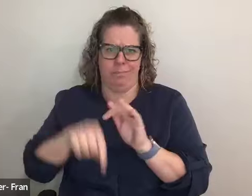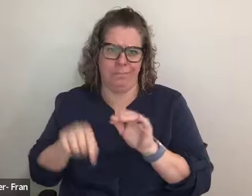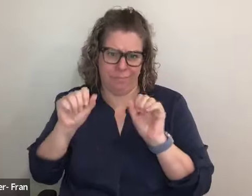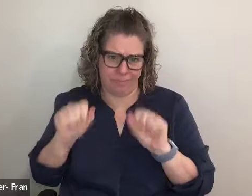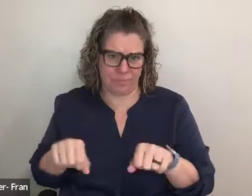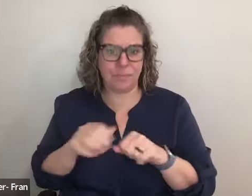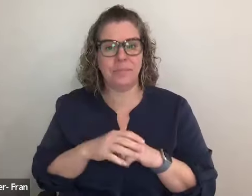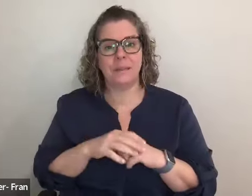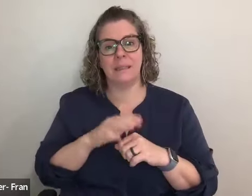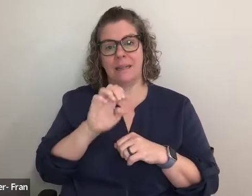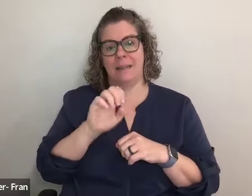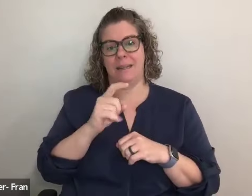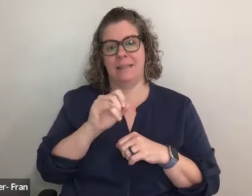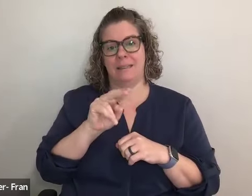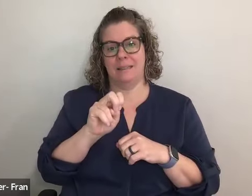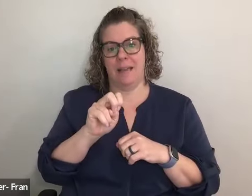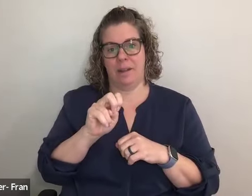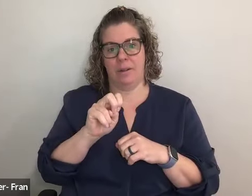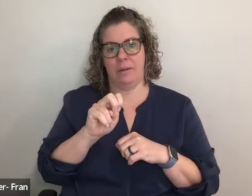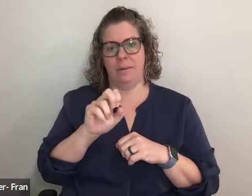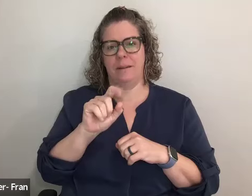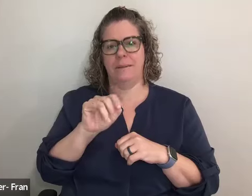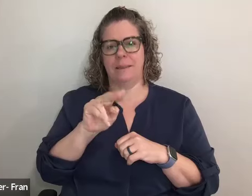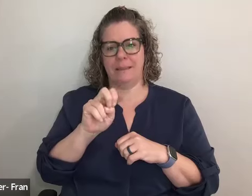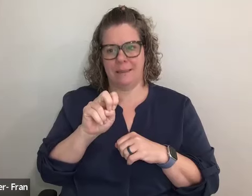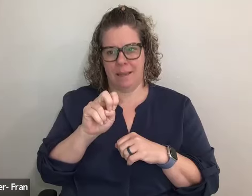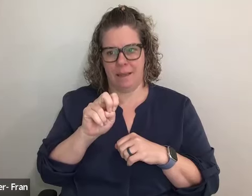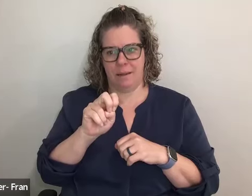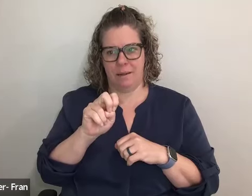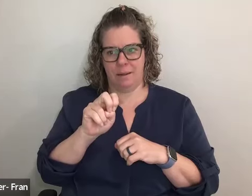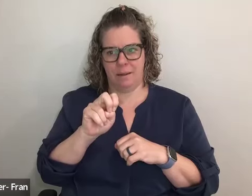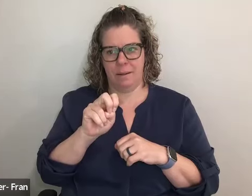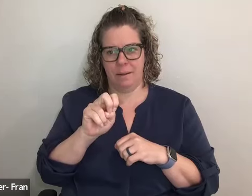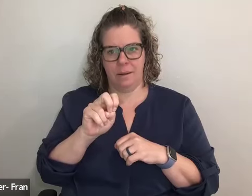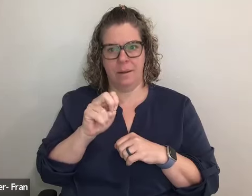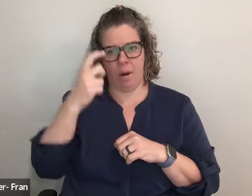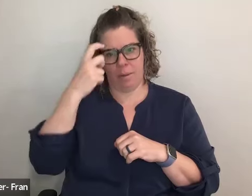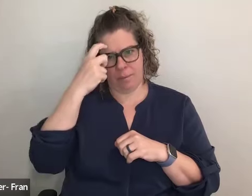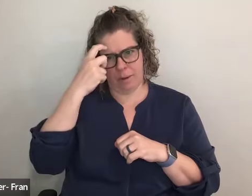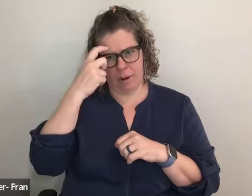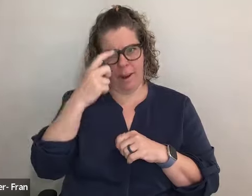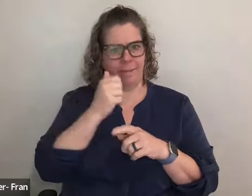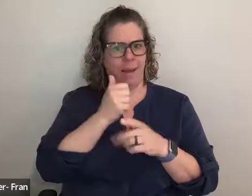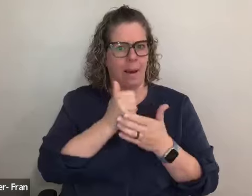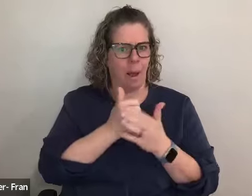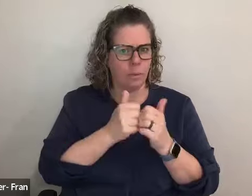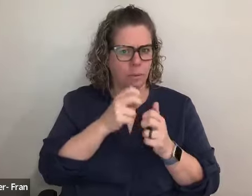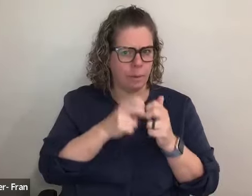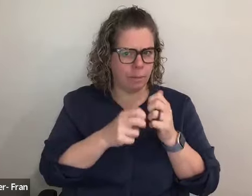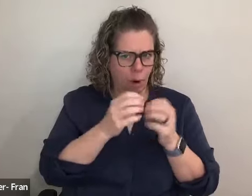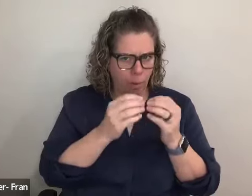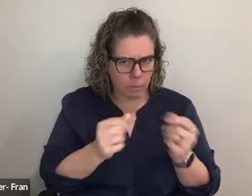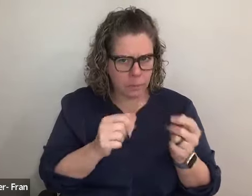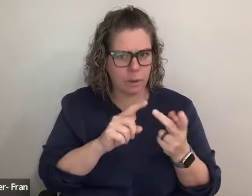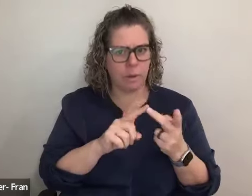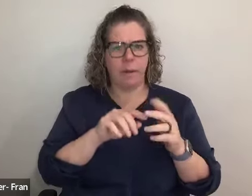But the executive state of our brain is the one that problem solving opportunities. You